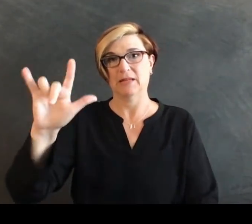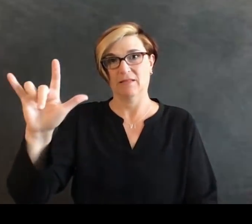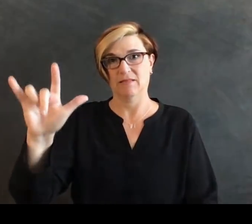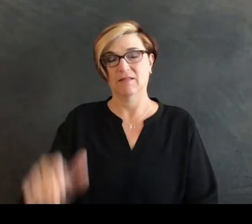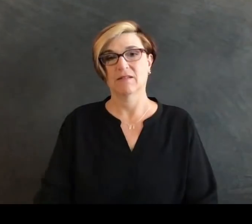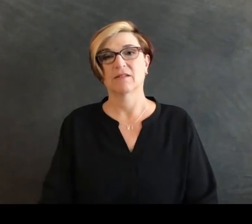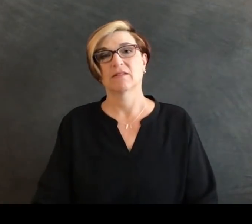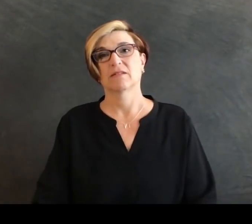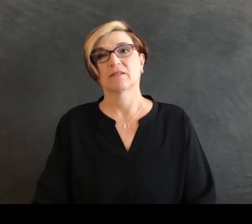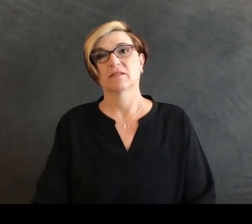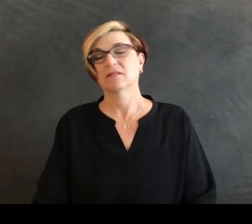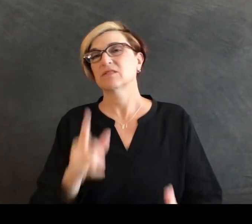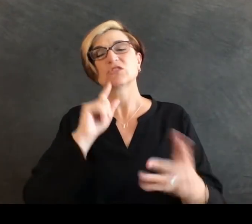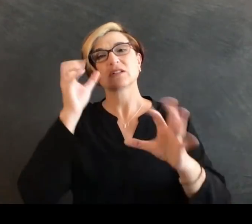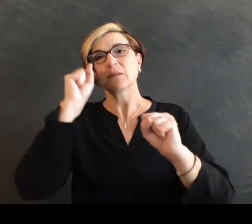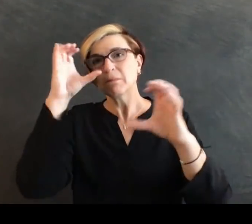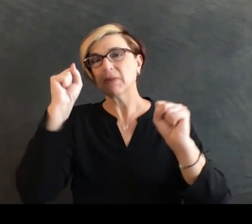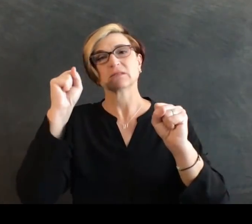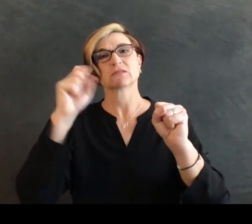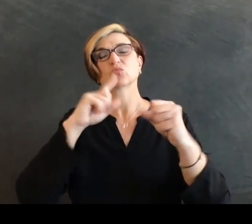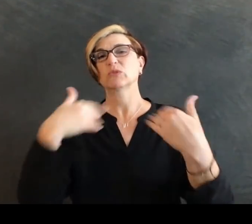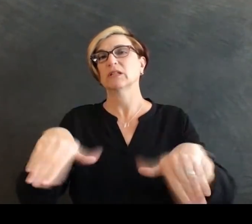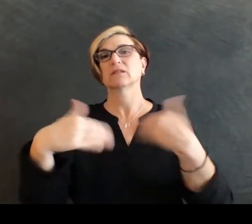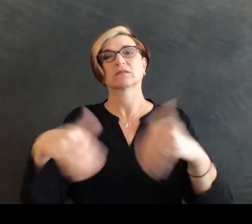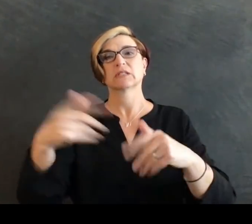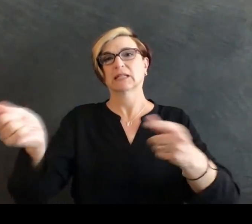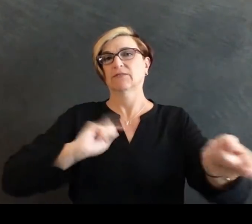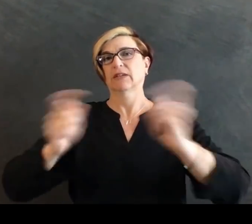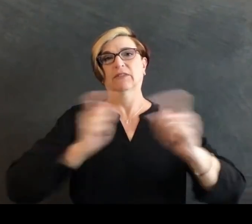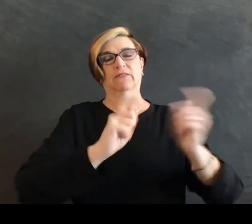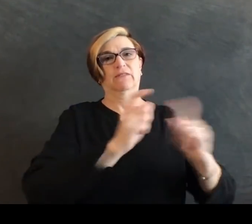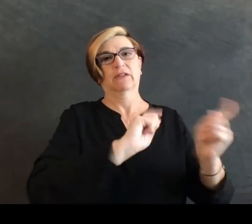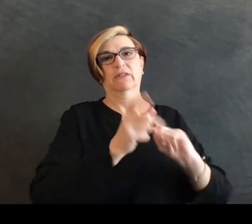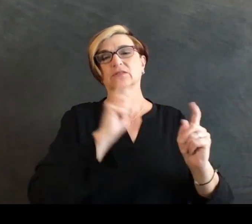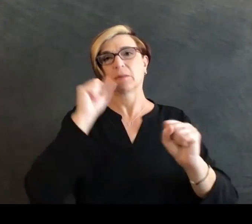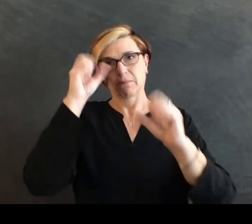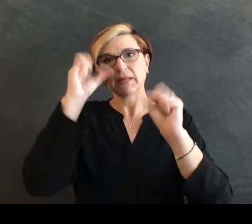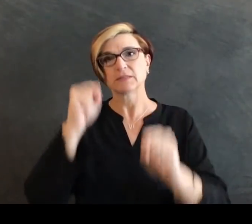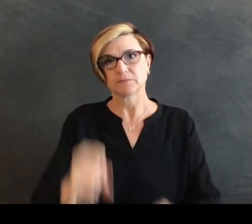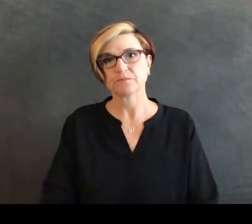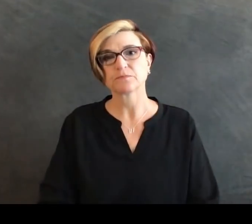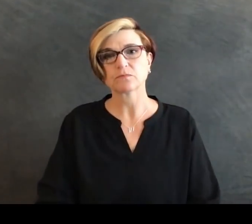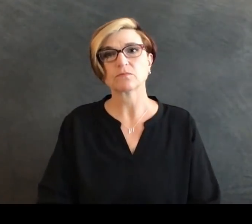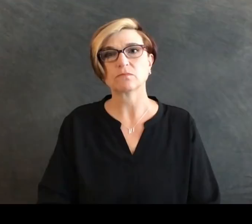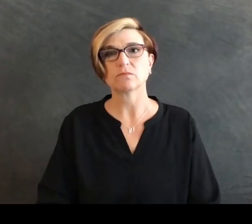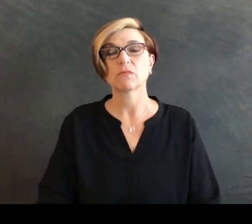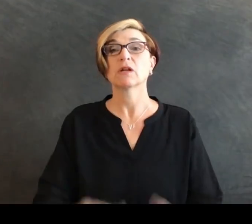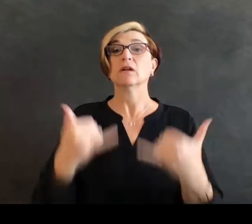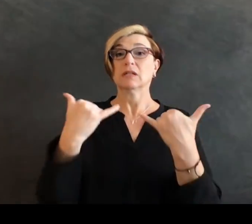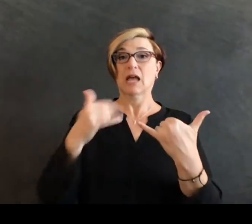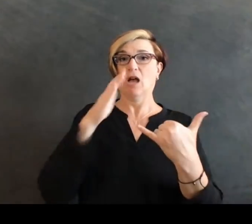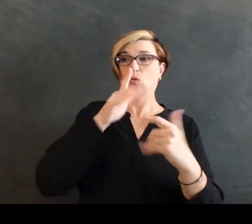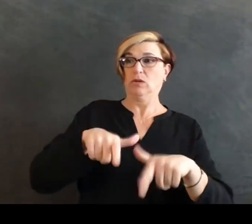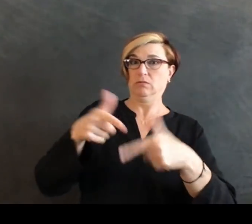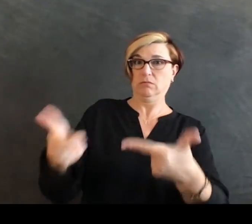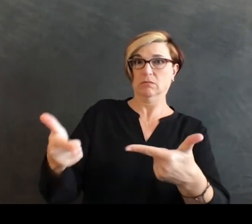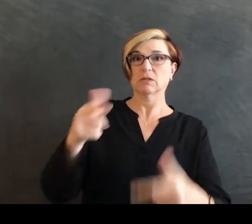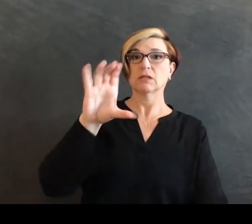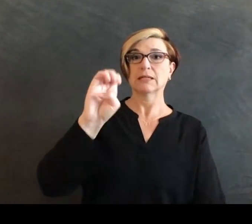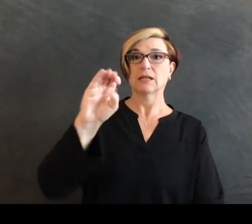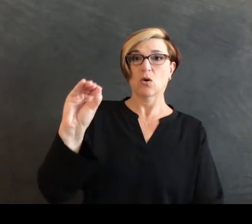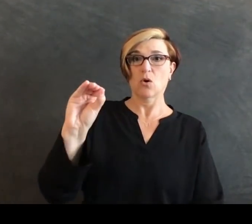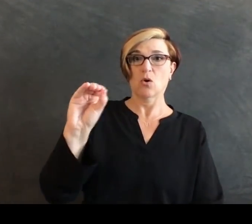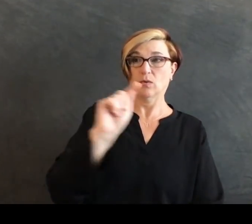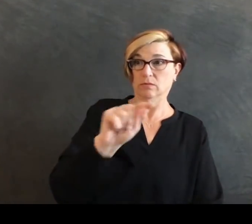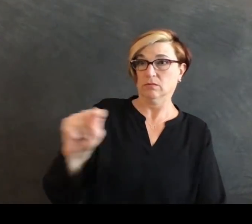what's happened, really amazing. And we're going to introduce you to some of the greatest business executives in the world today, no matter where you